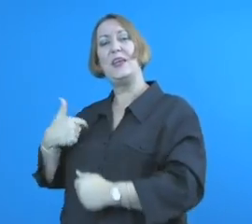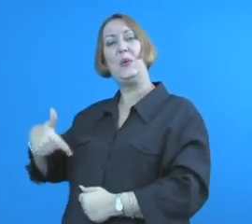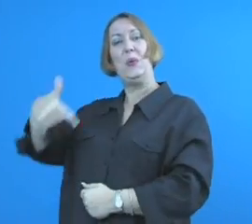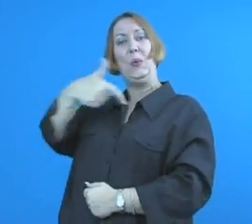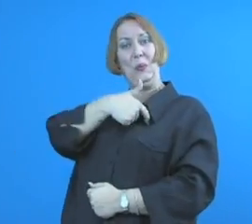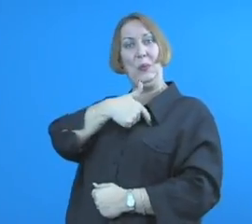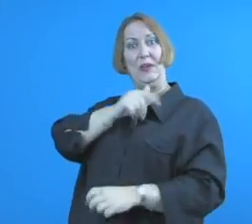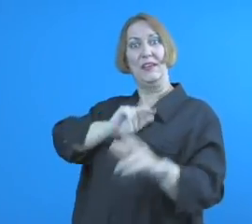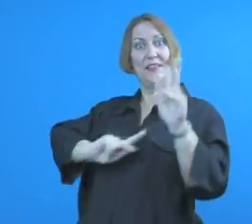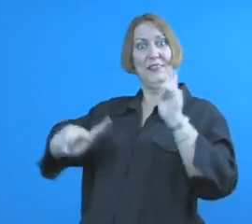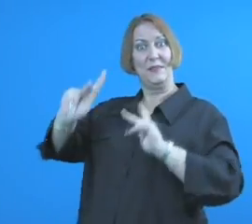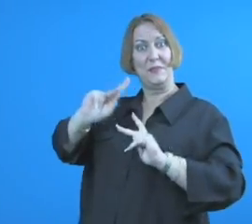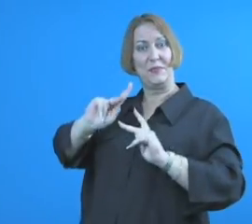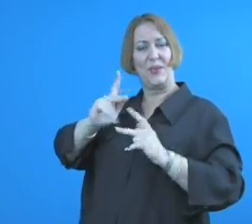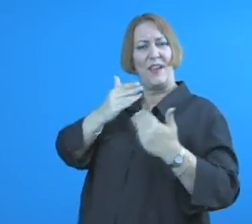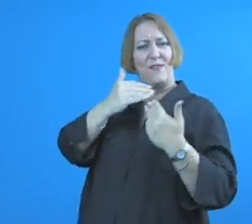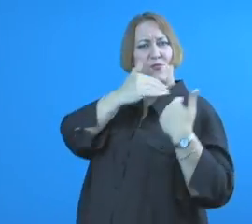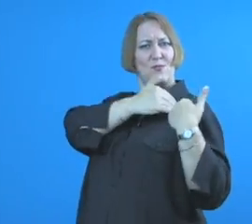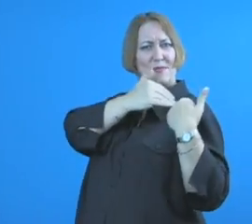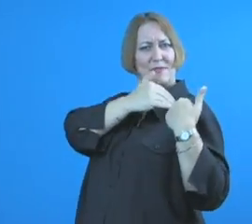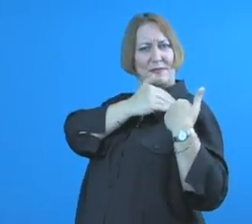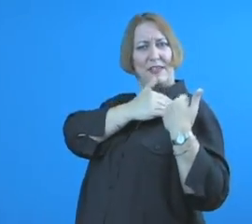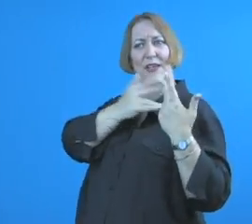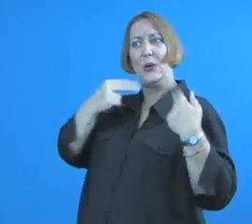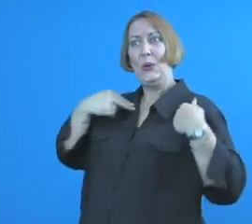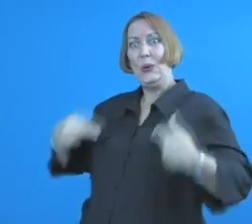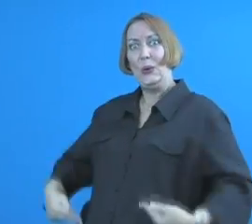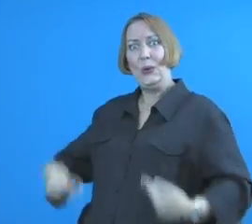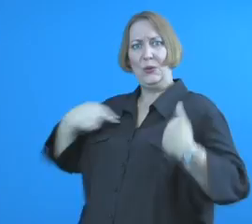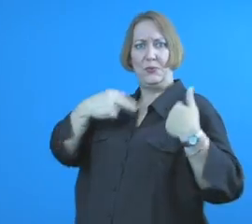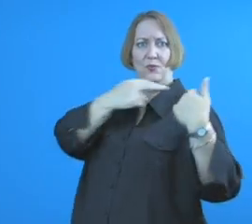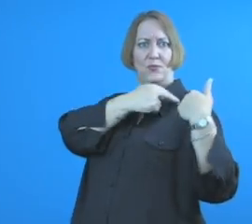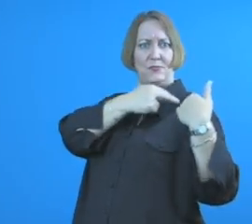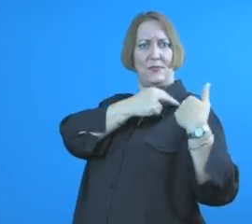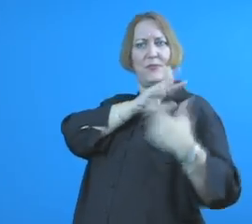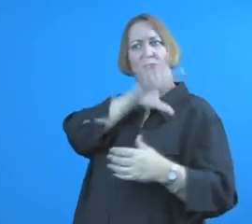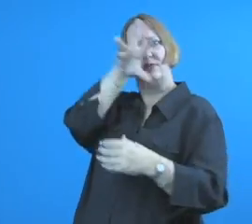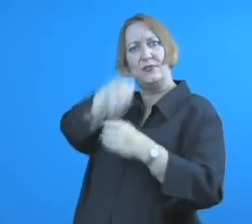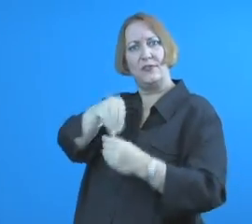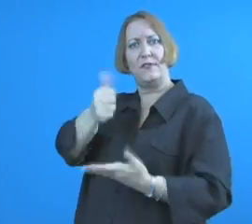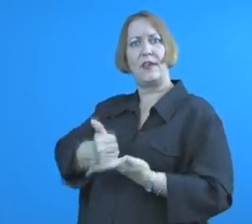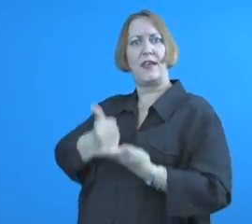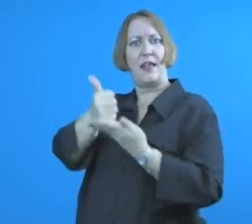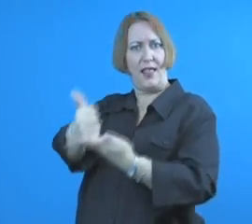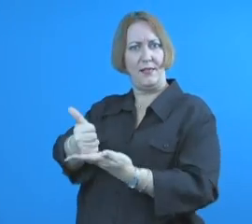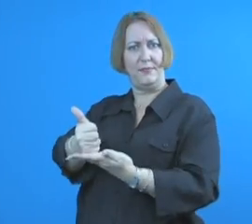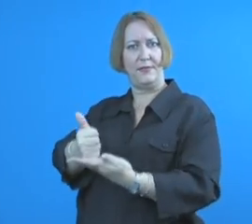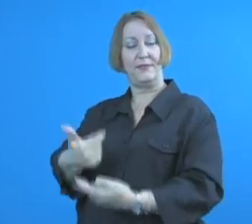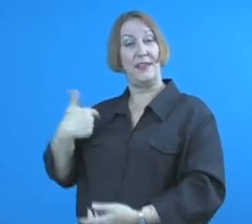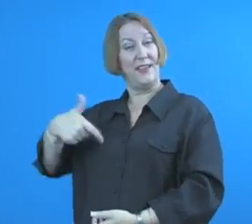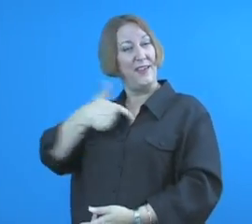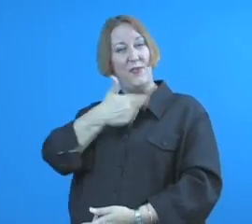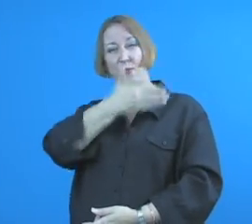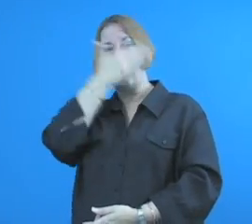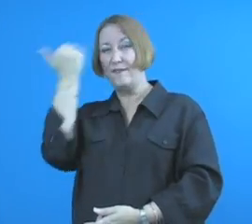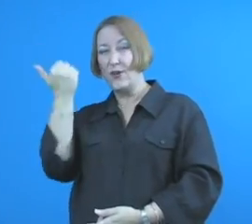happening so as to protect and preserve what they hold dear. None of us in the hearing world would accept lack of emergency awareness or